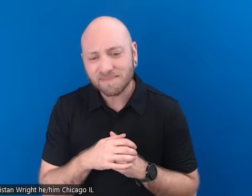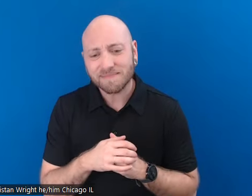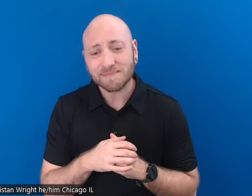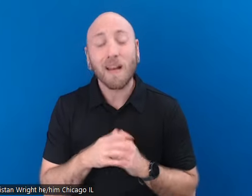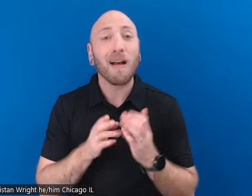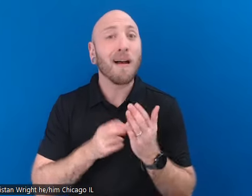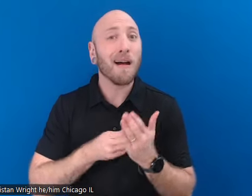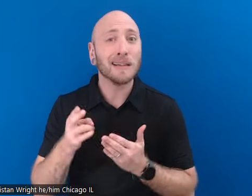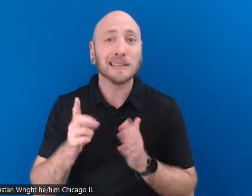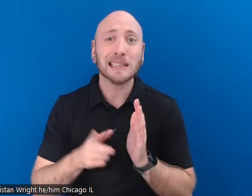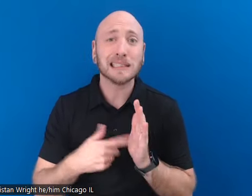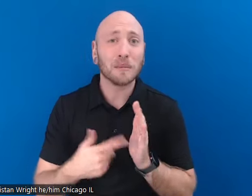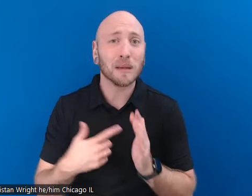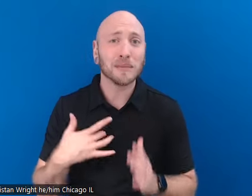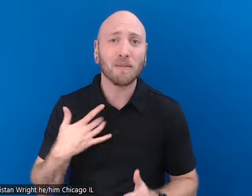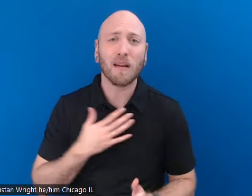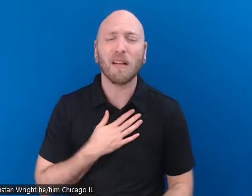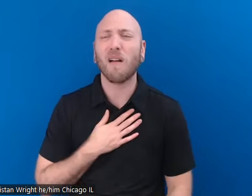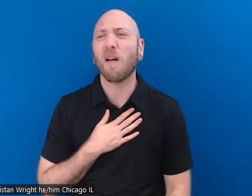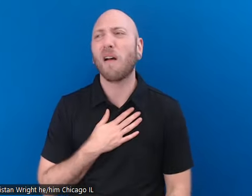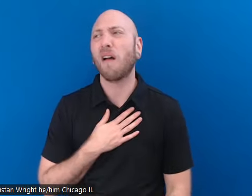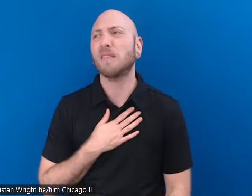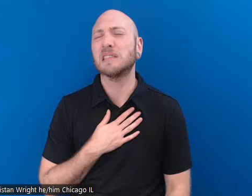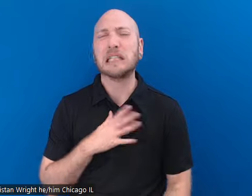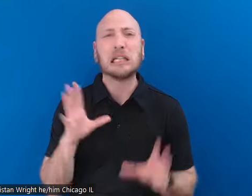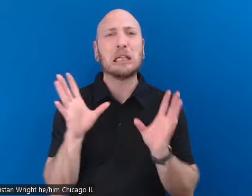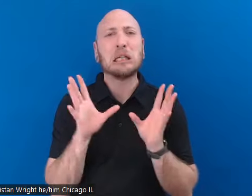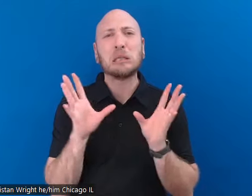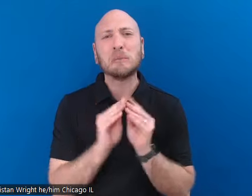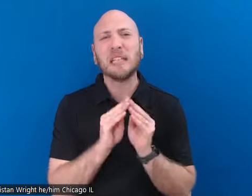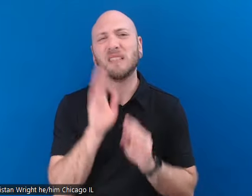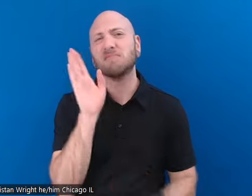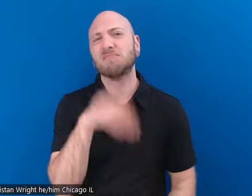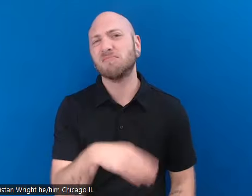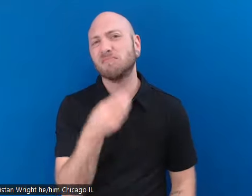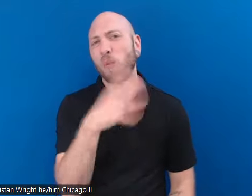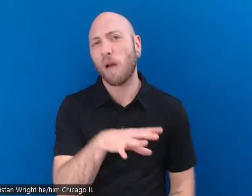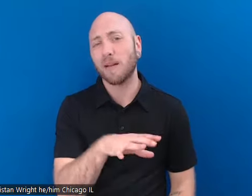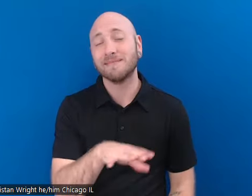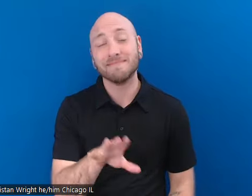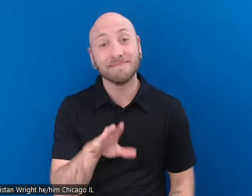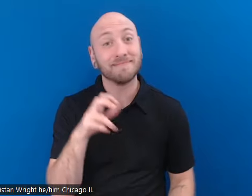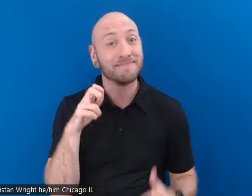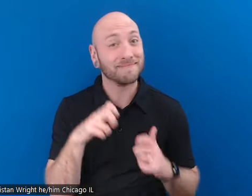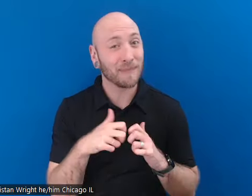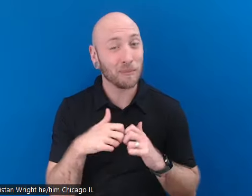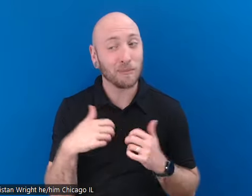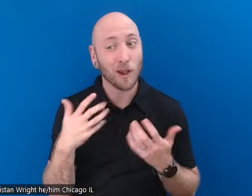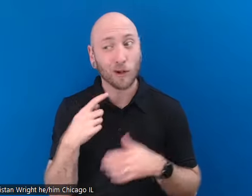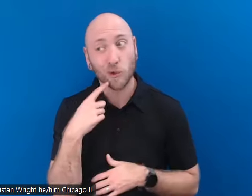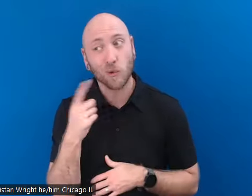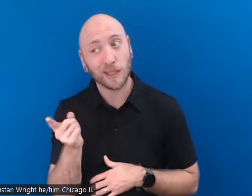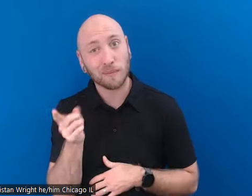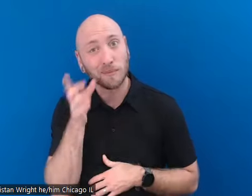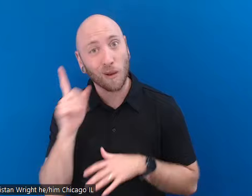but I told my sponsee I was going to be there for him, that I was going to go meet him at this meeting. So darn it, I'm going to do it. And at some of those meetings,